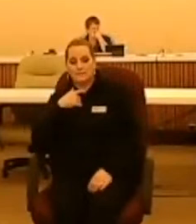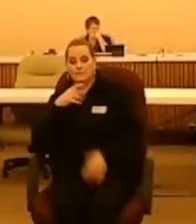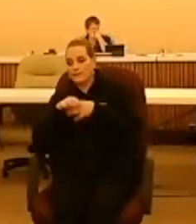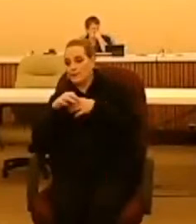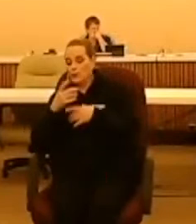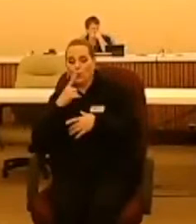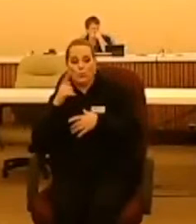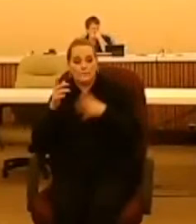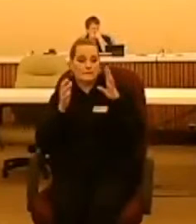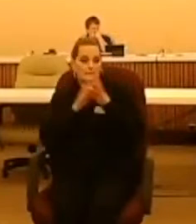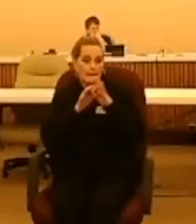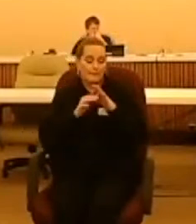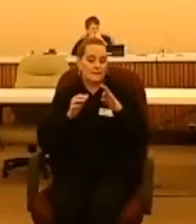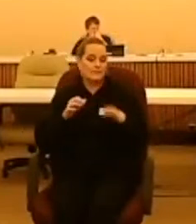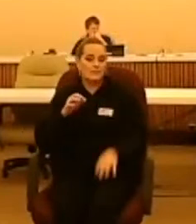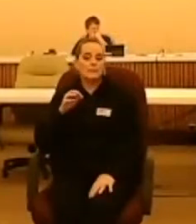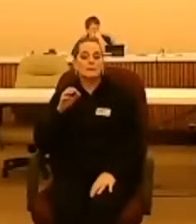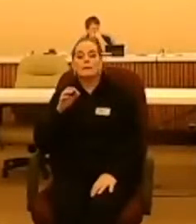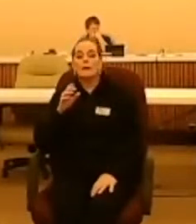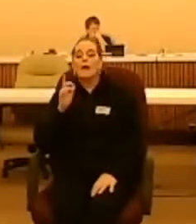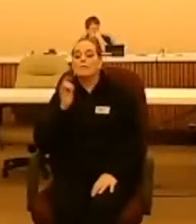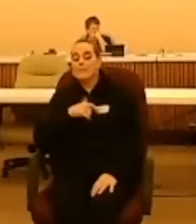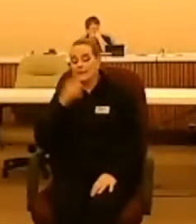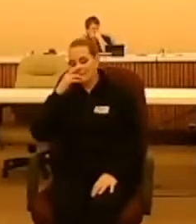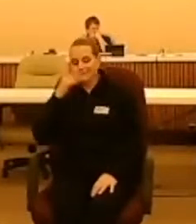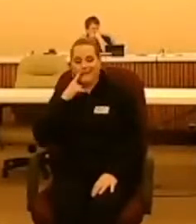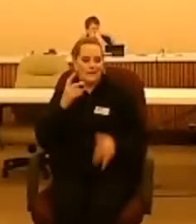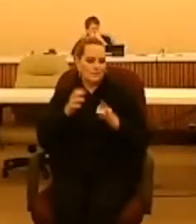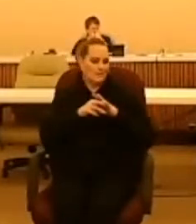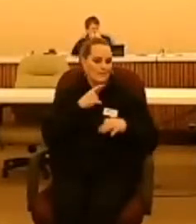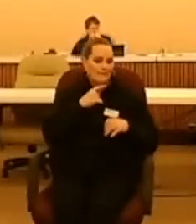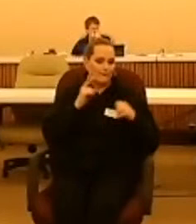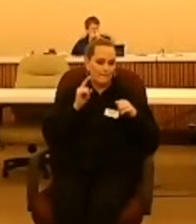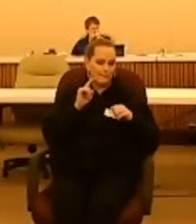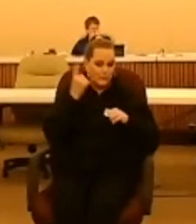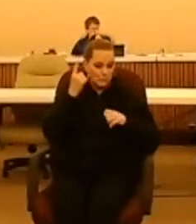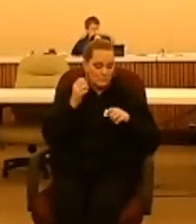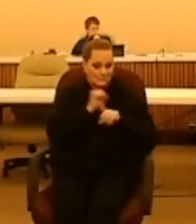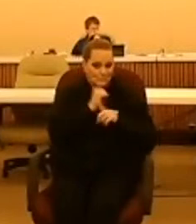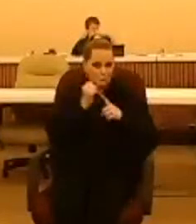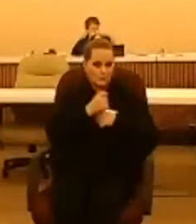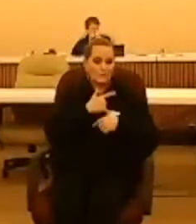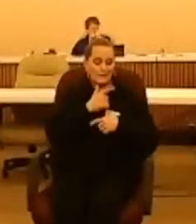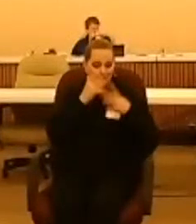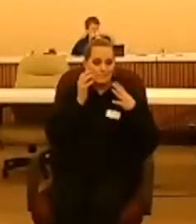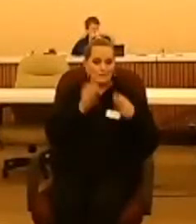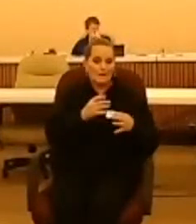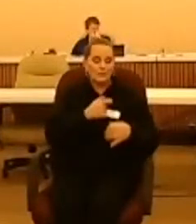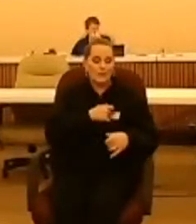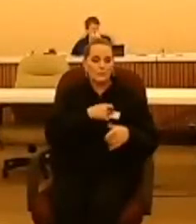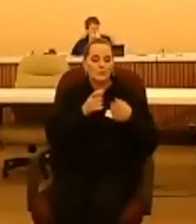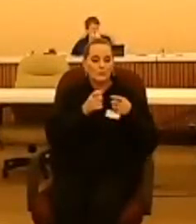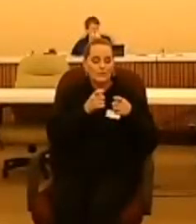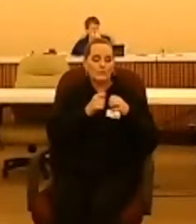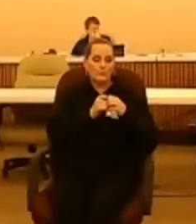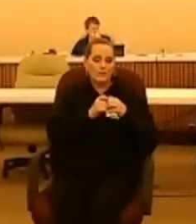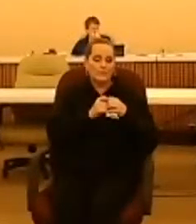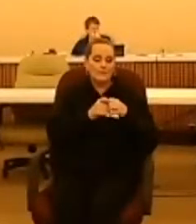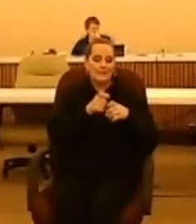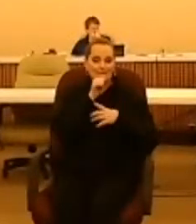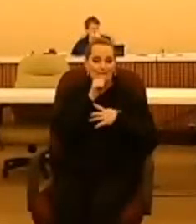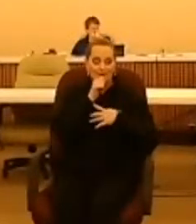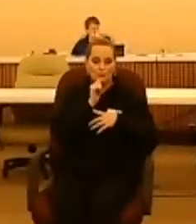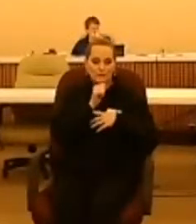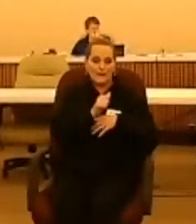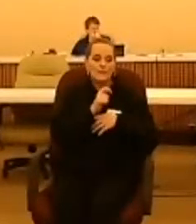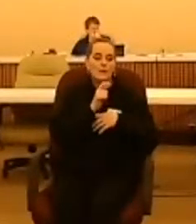statement, for example. That's why what I said in the first instance, we need to decide whether we're treating these things as confidential or not, because that informs the